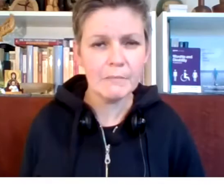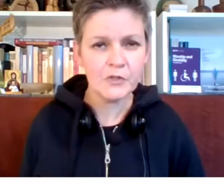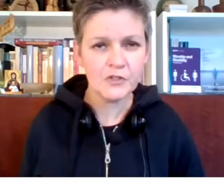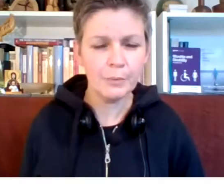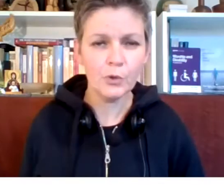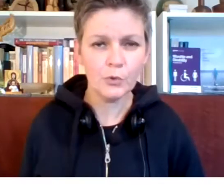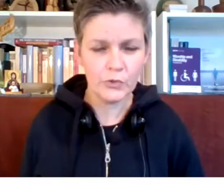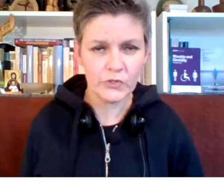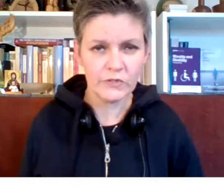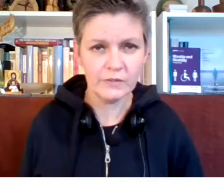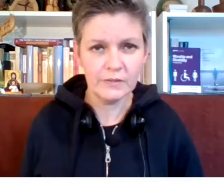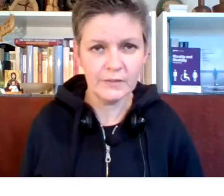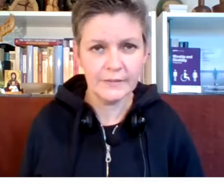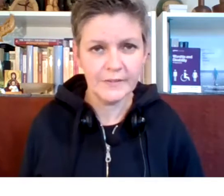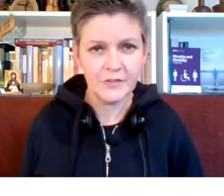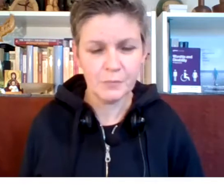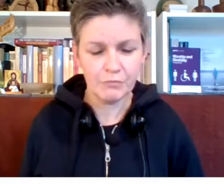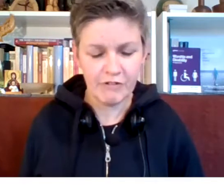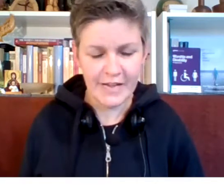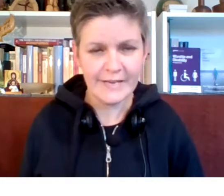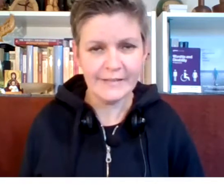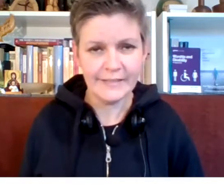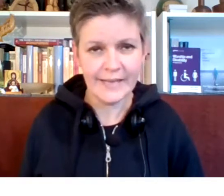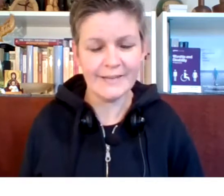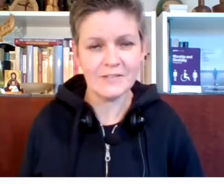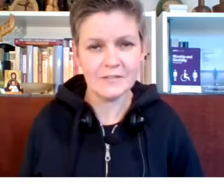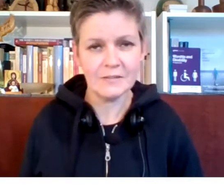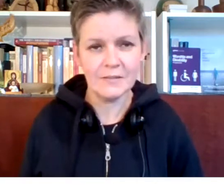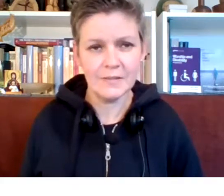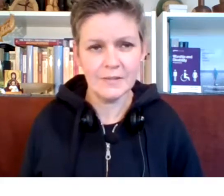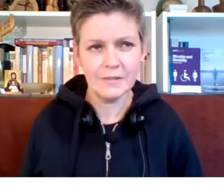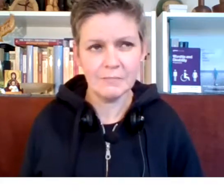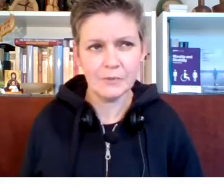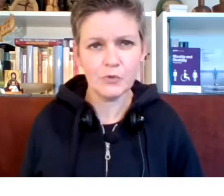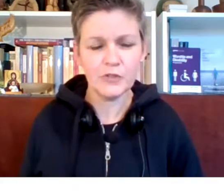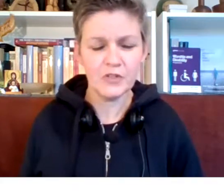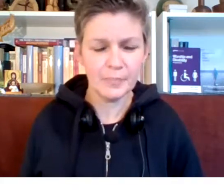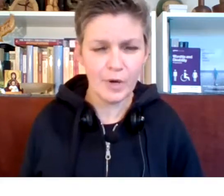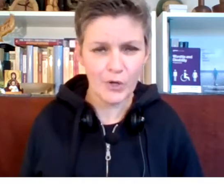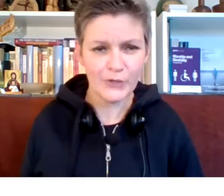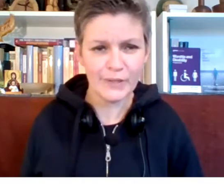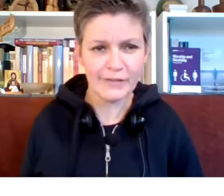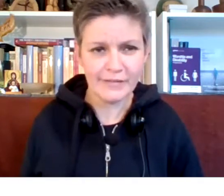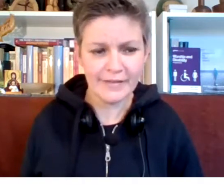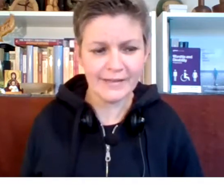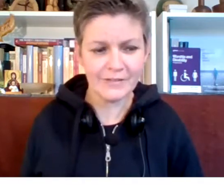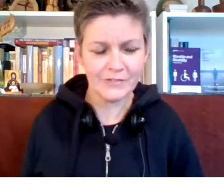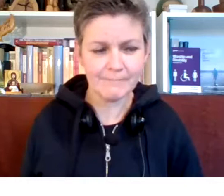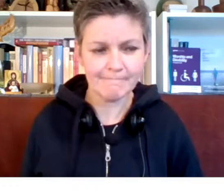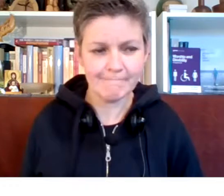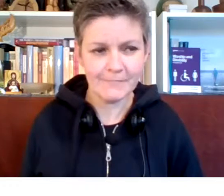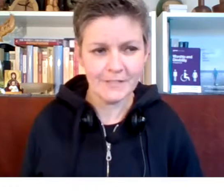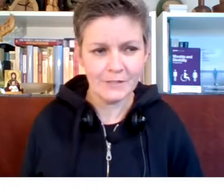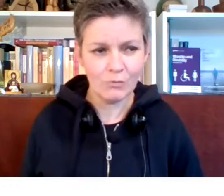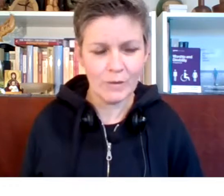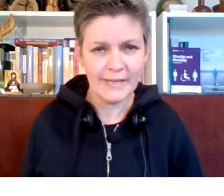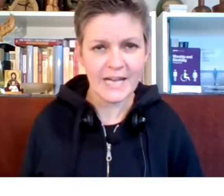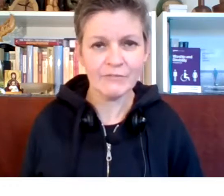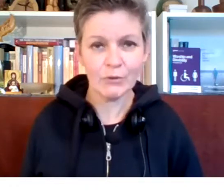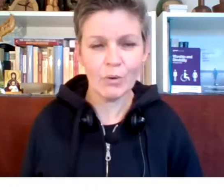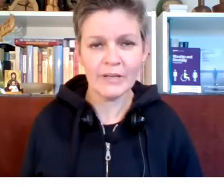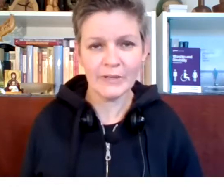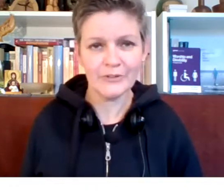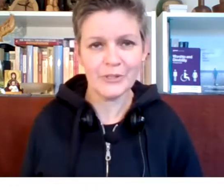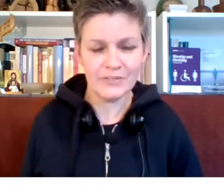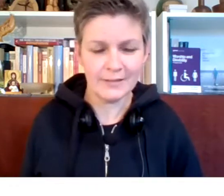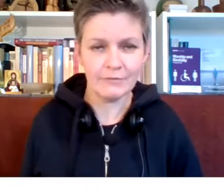A moment to pause. To pray, yes, but also to ponder the things where we